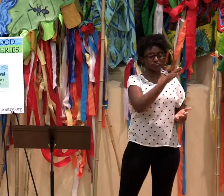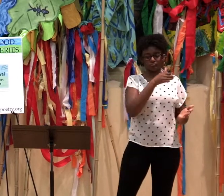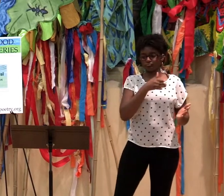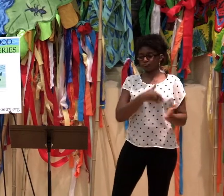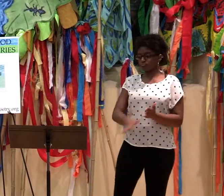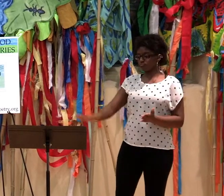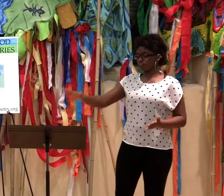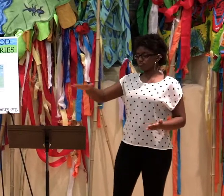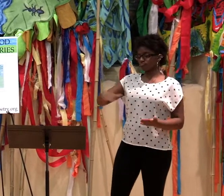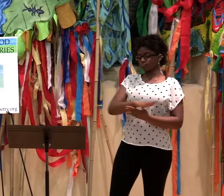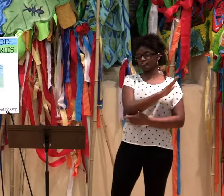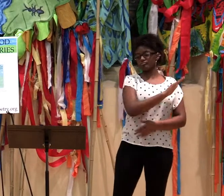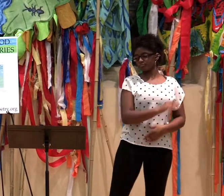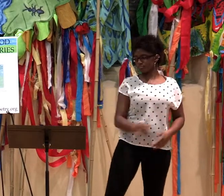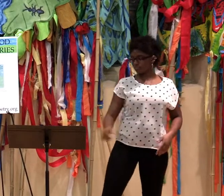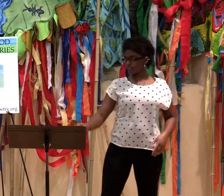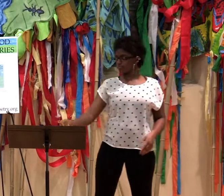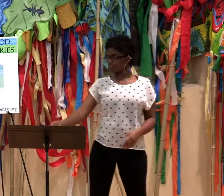Silent reflection.